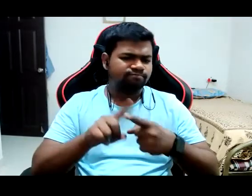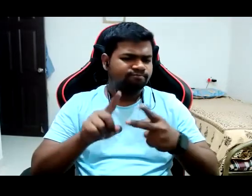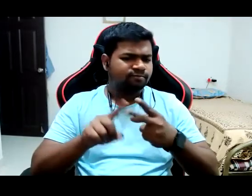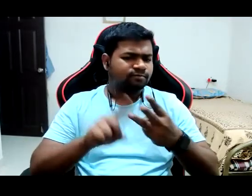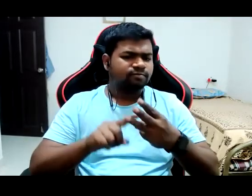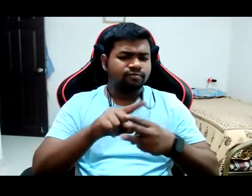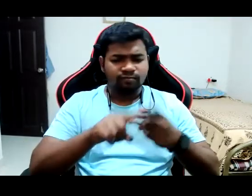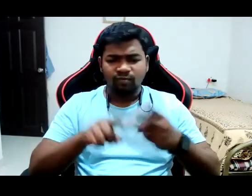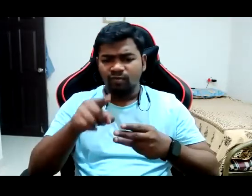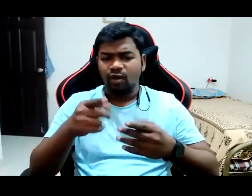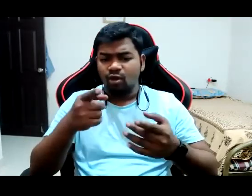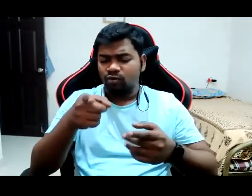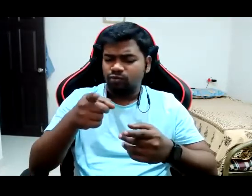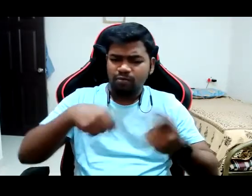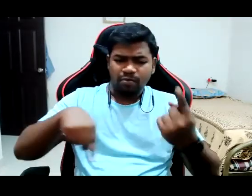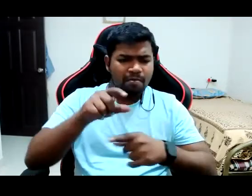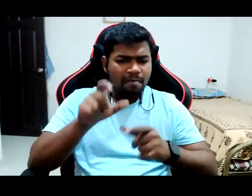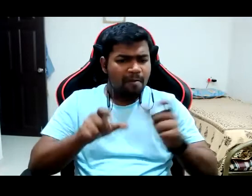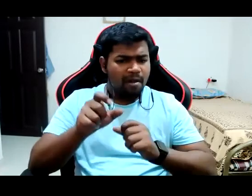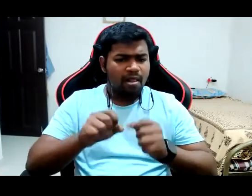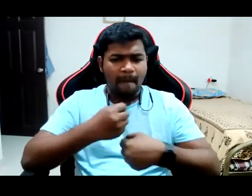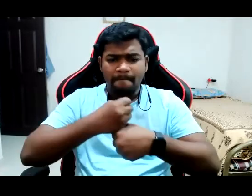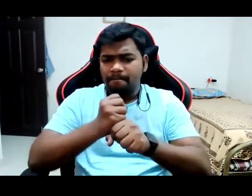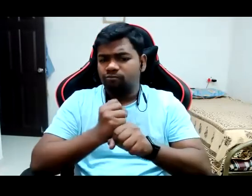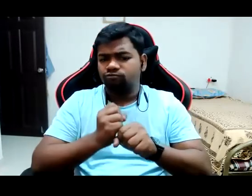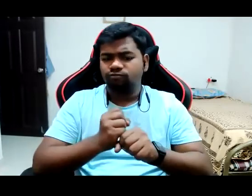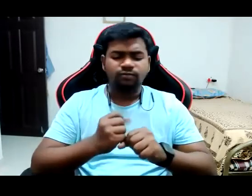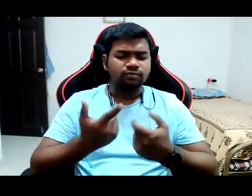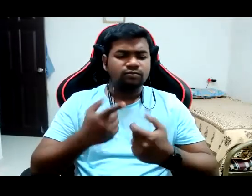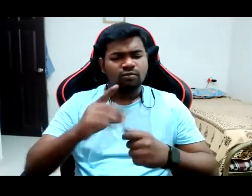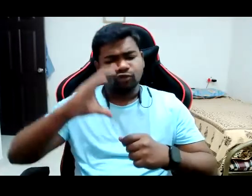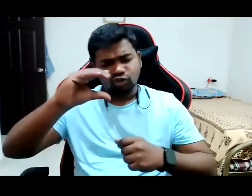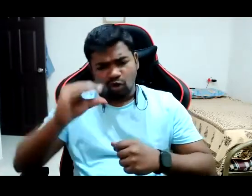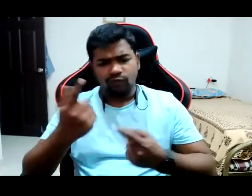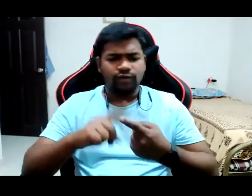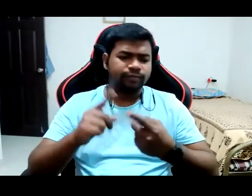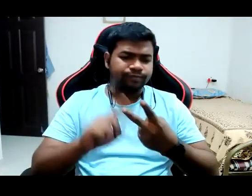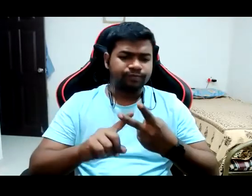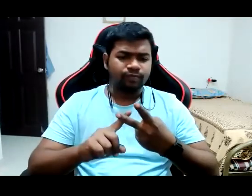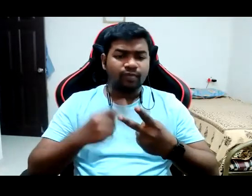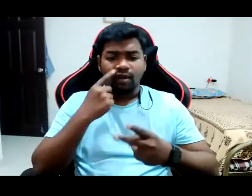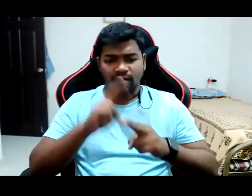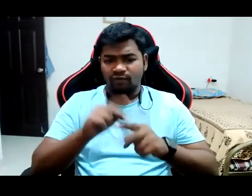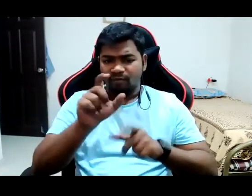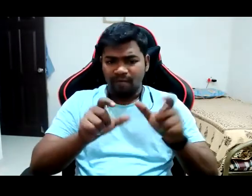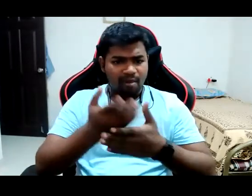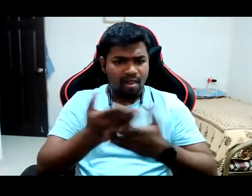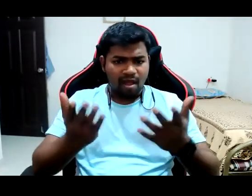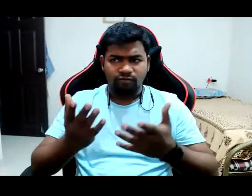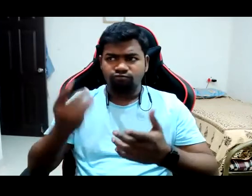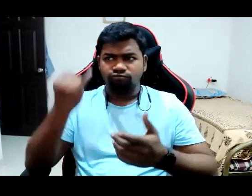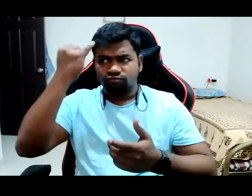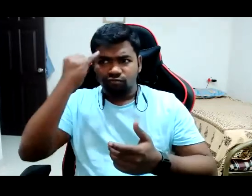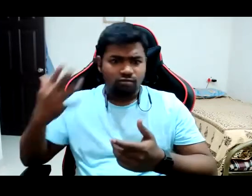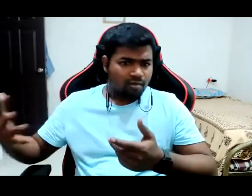terms of what you can build, there are no limits again. It can be a software. If you do have the resources, go ahead and do something hardware if you